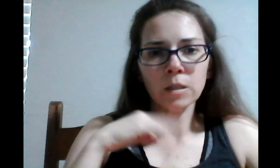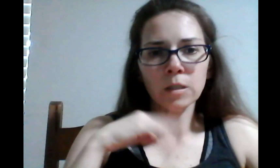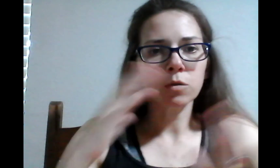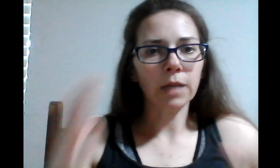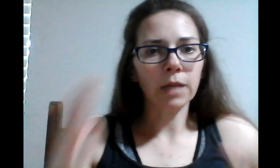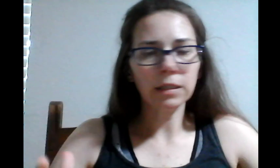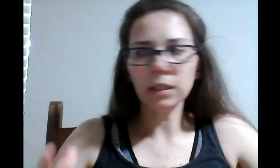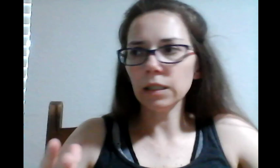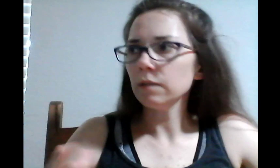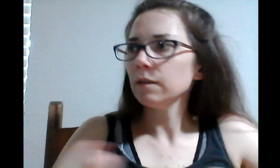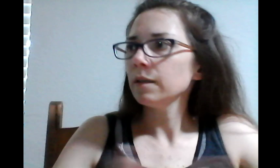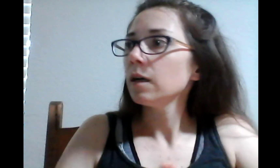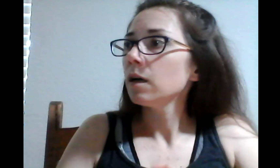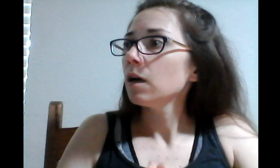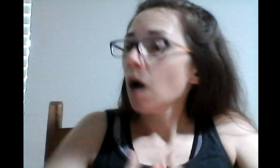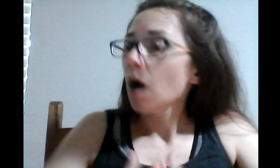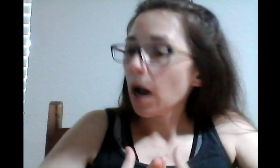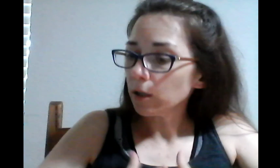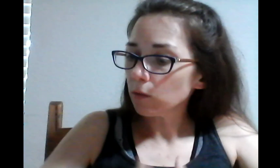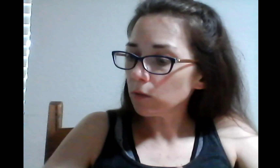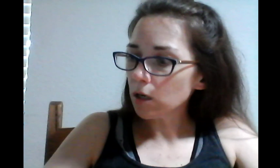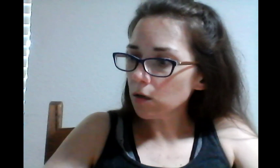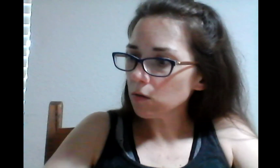So that's. I don't know.